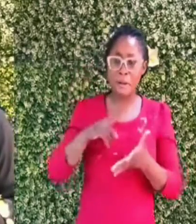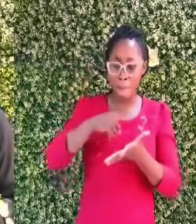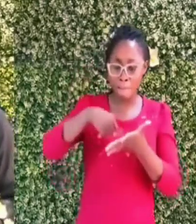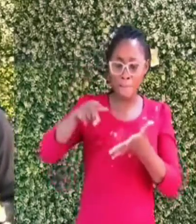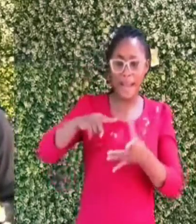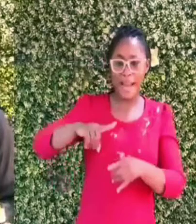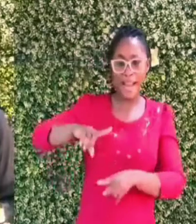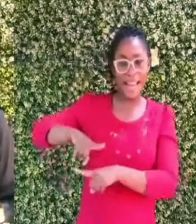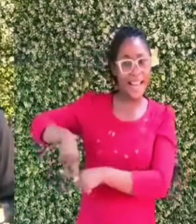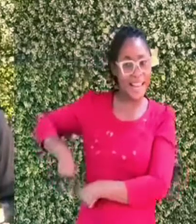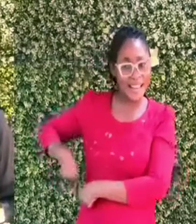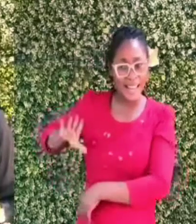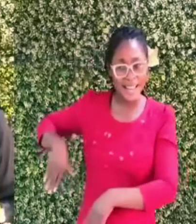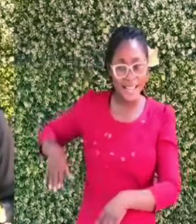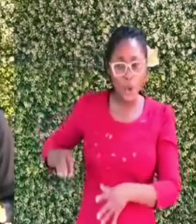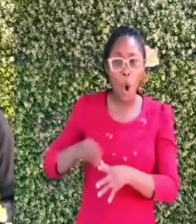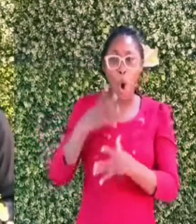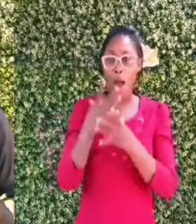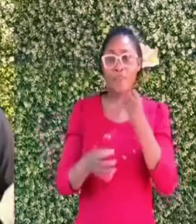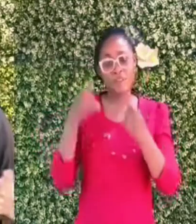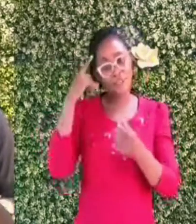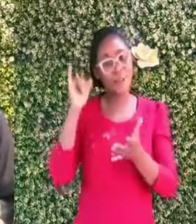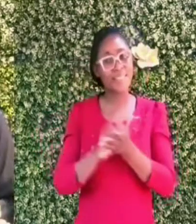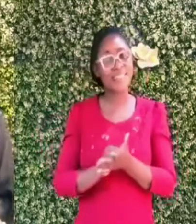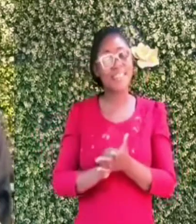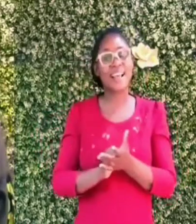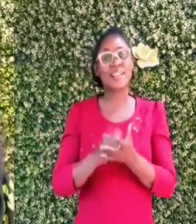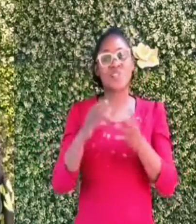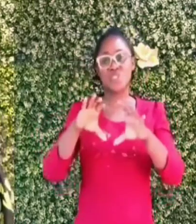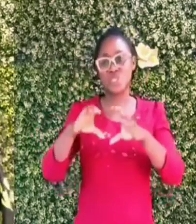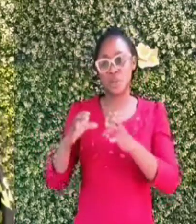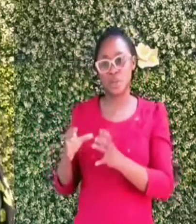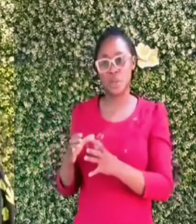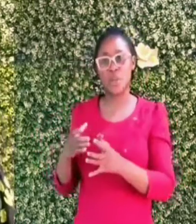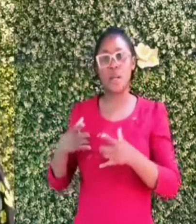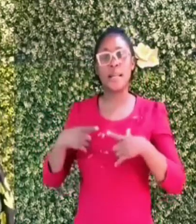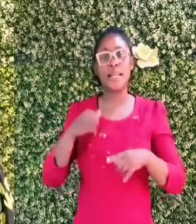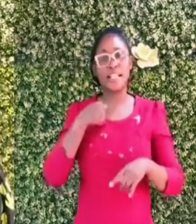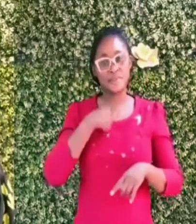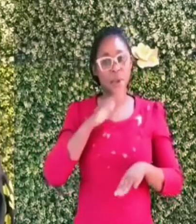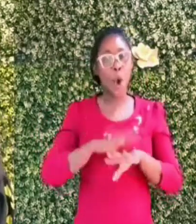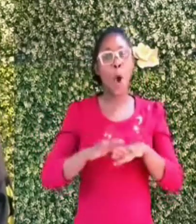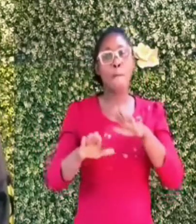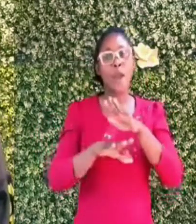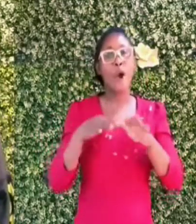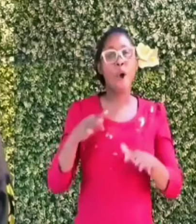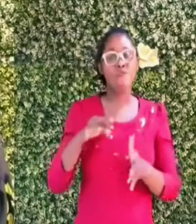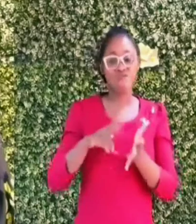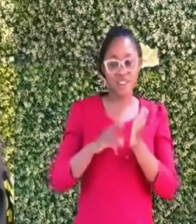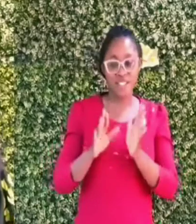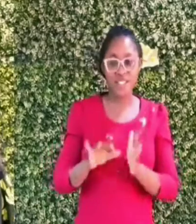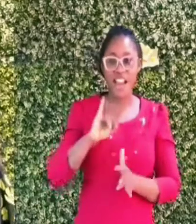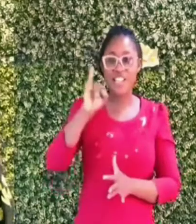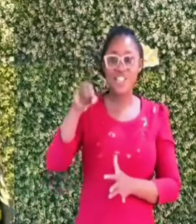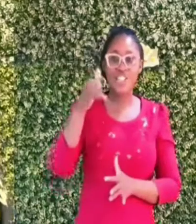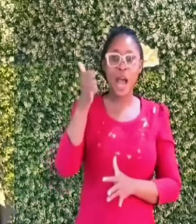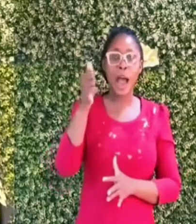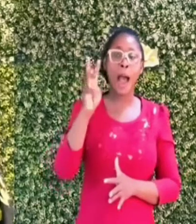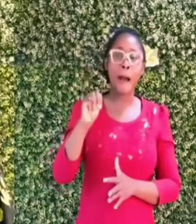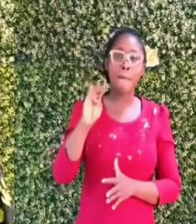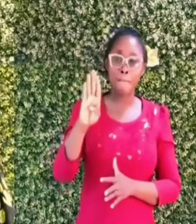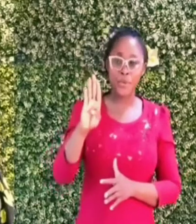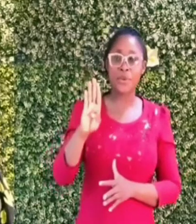or absent for that session. Let me, on behalf of the Registrar, Joint Admissions and Matriculation Board,